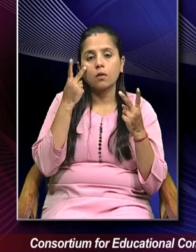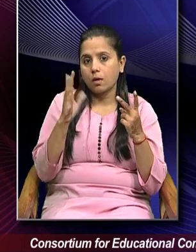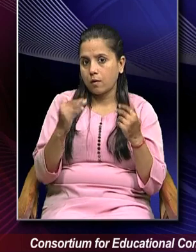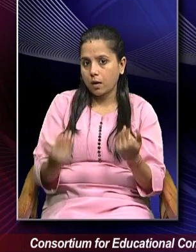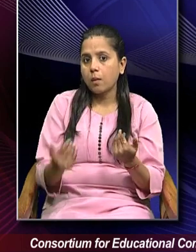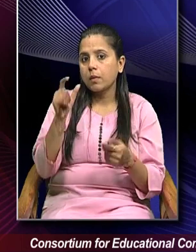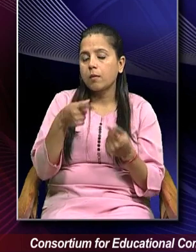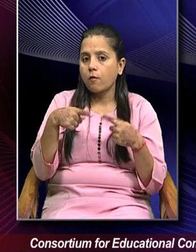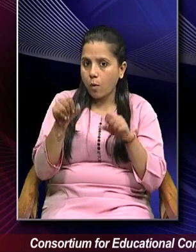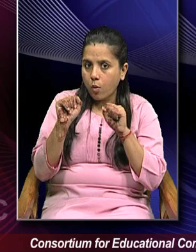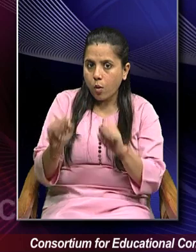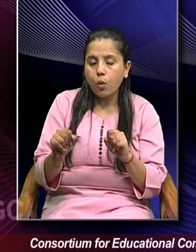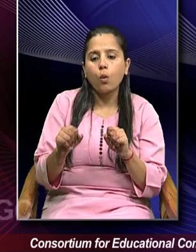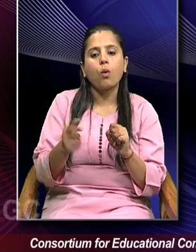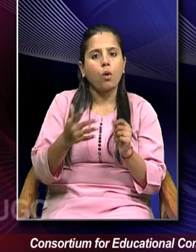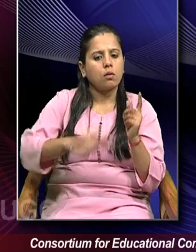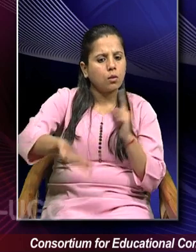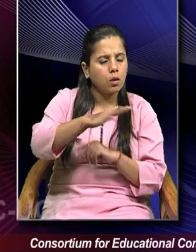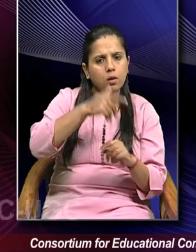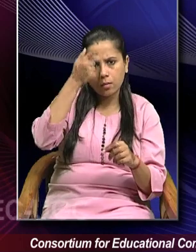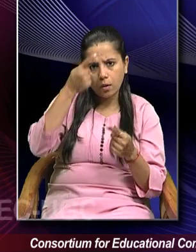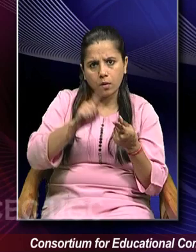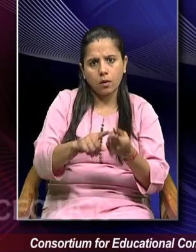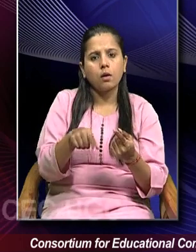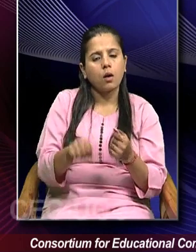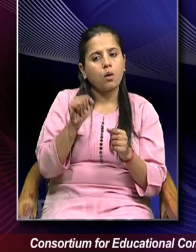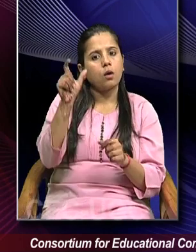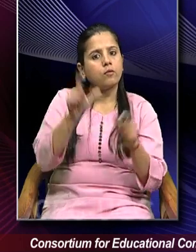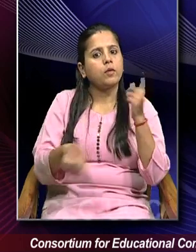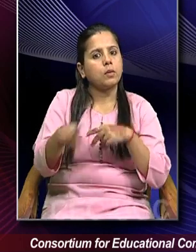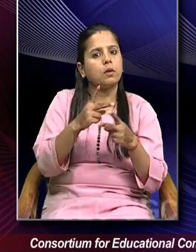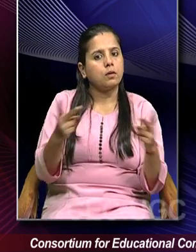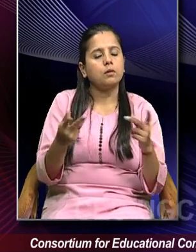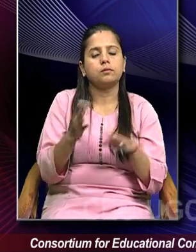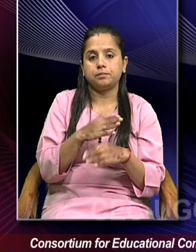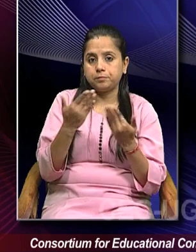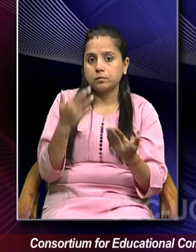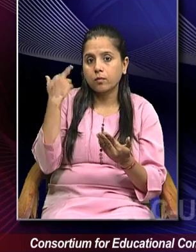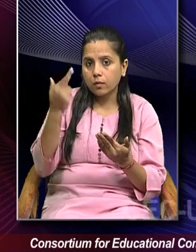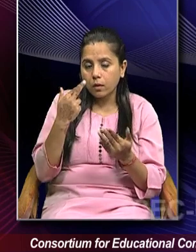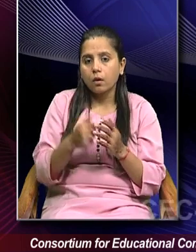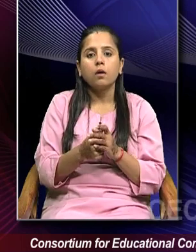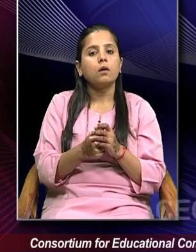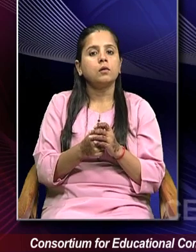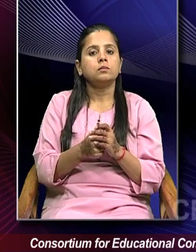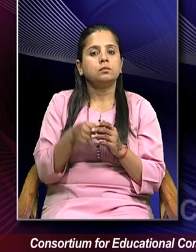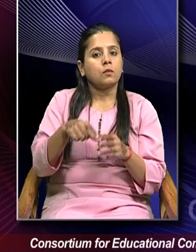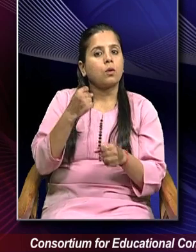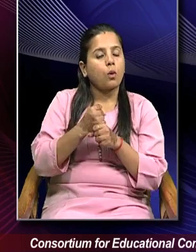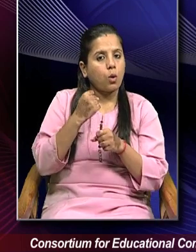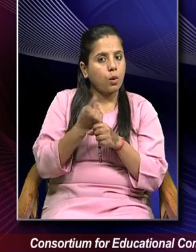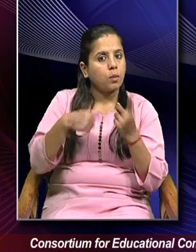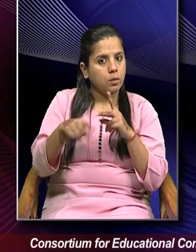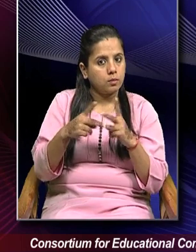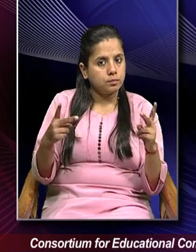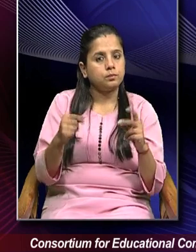people from their own domestic problems, was seen as one of the ploys by which the governments, they